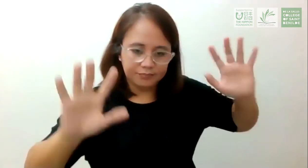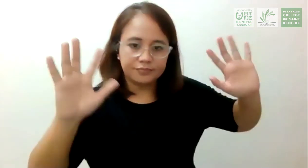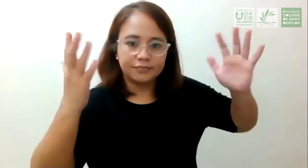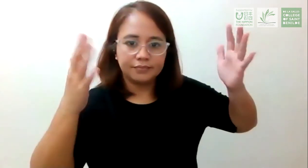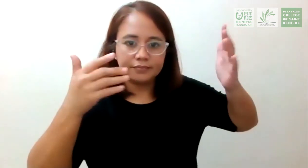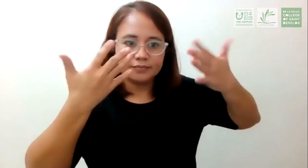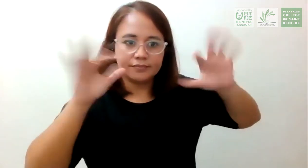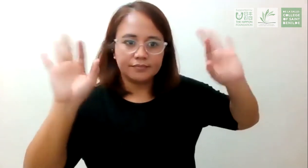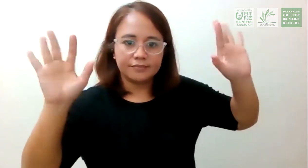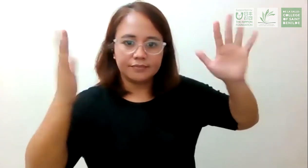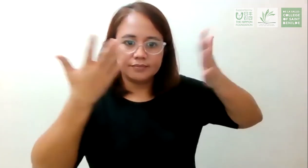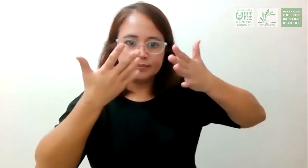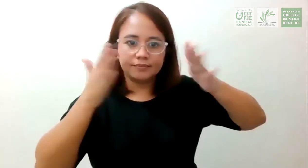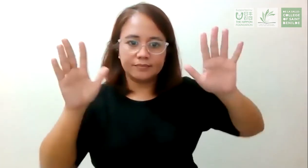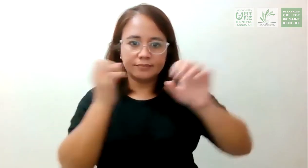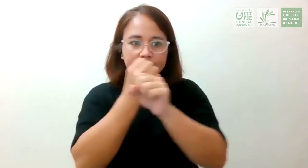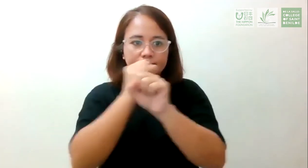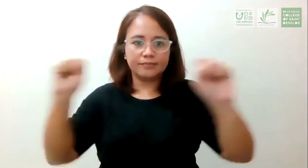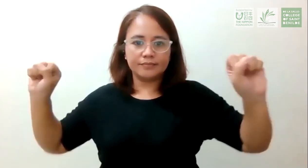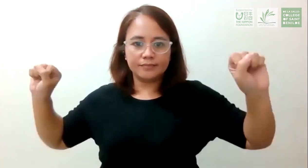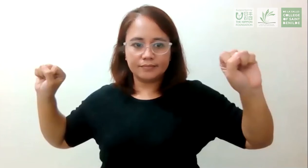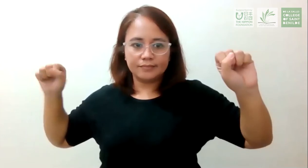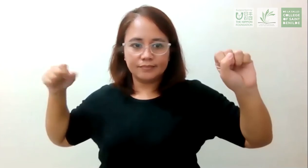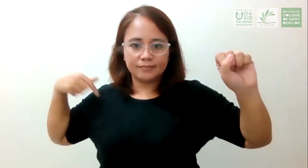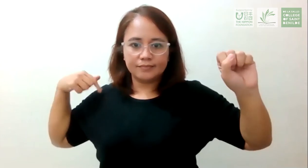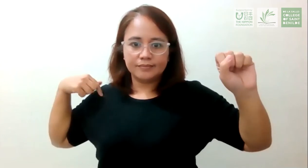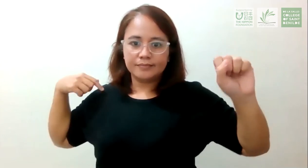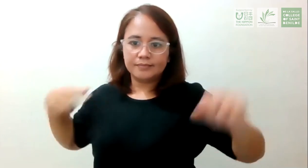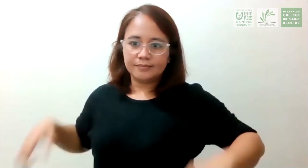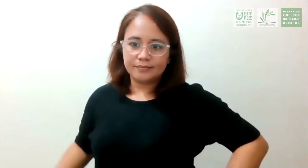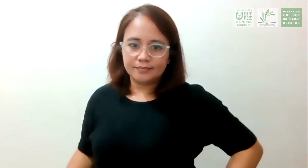No, Ray just has a comment to Peeps.